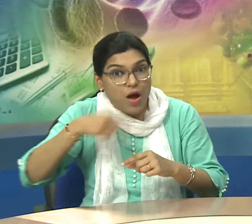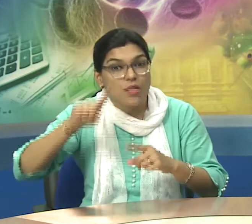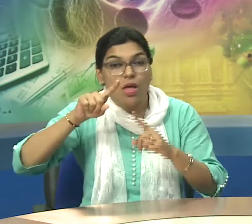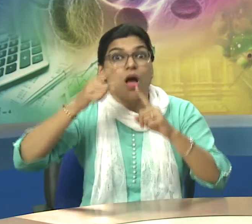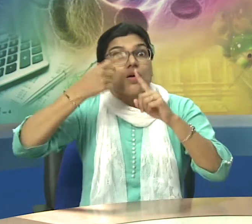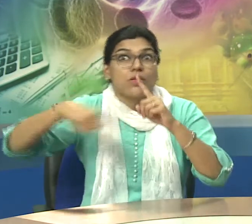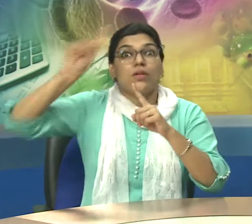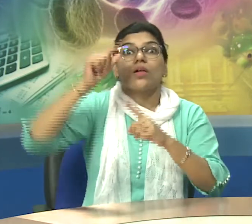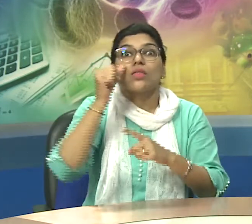when his